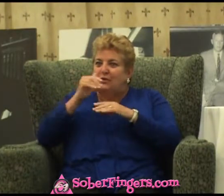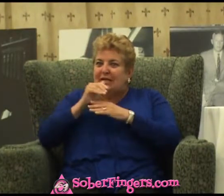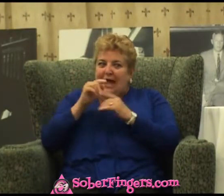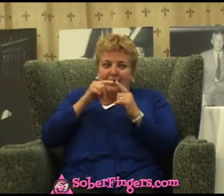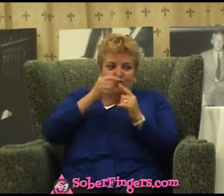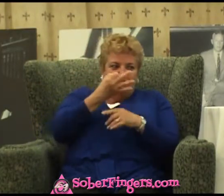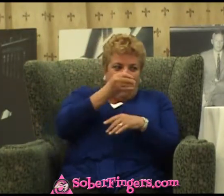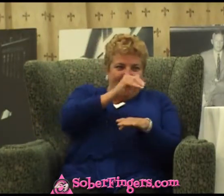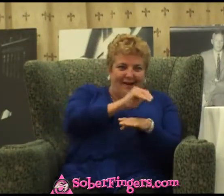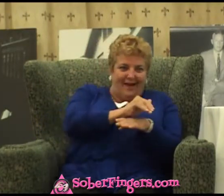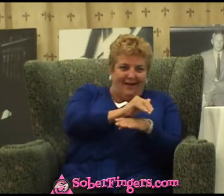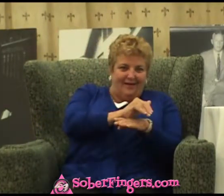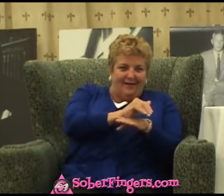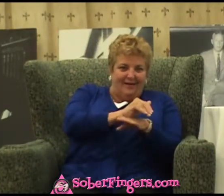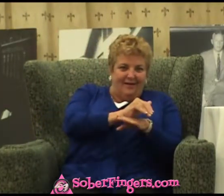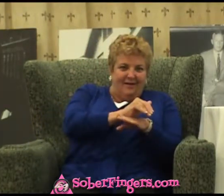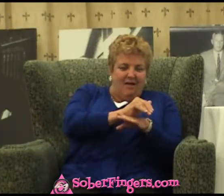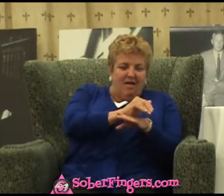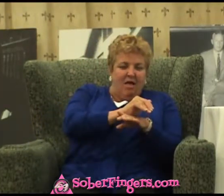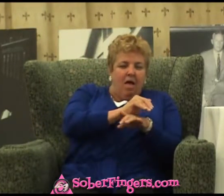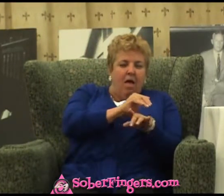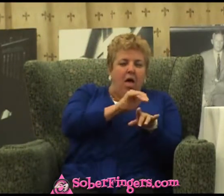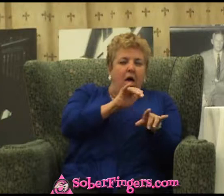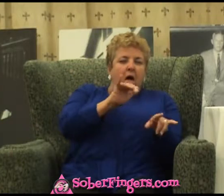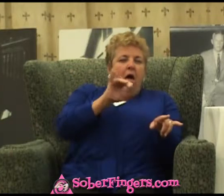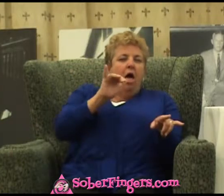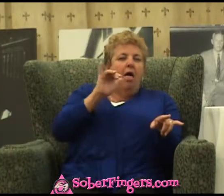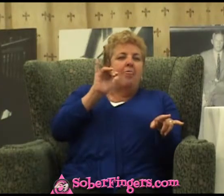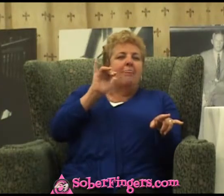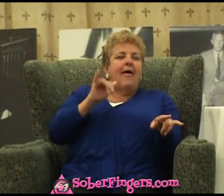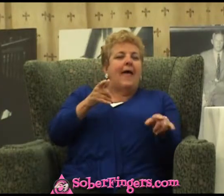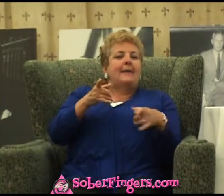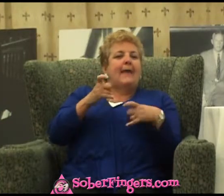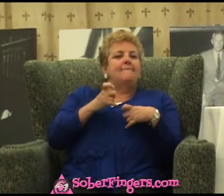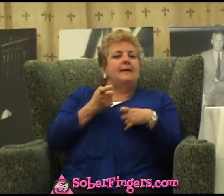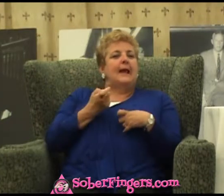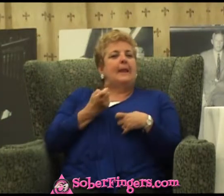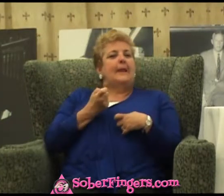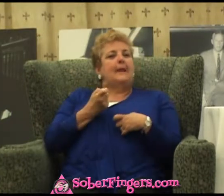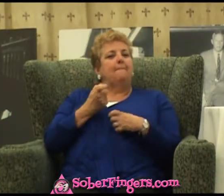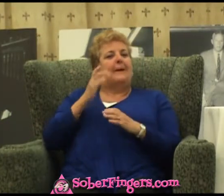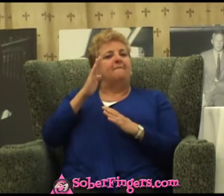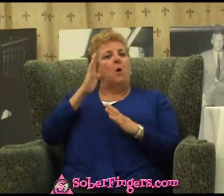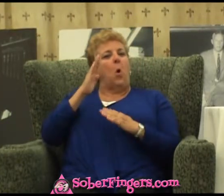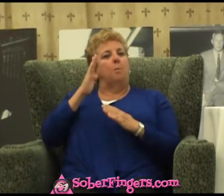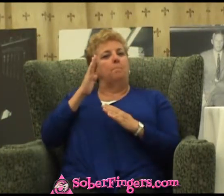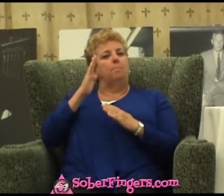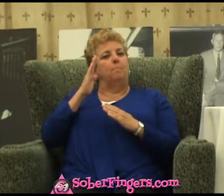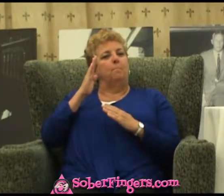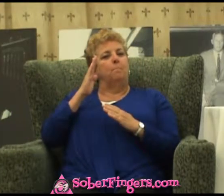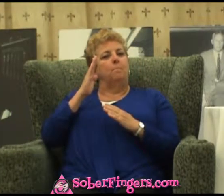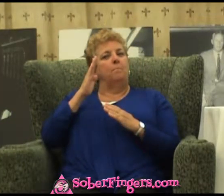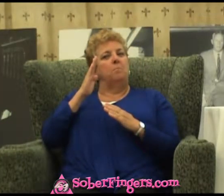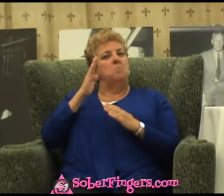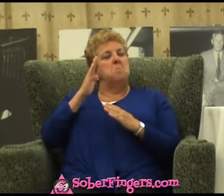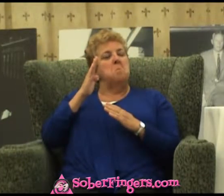That gave me a little breath of hope that maybe I wasn't as isolated as